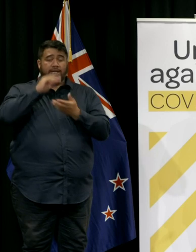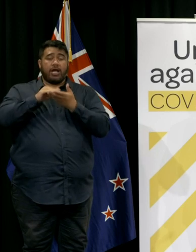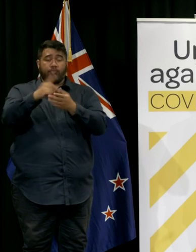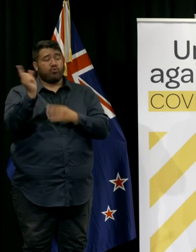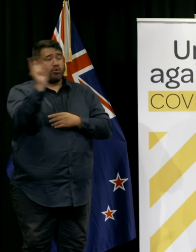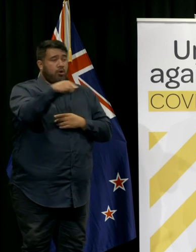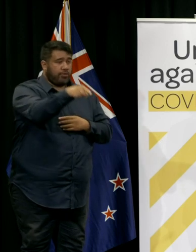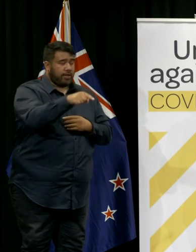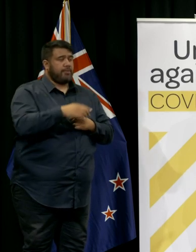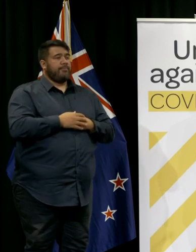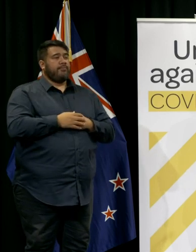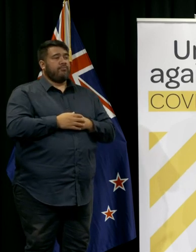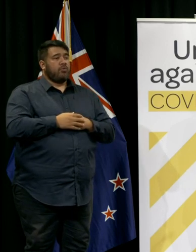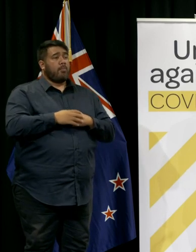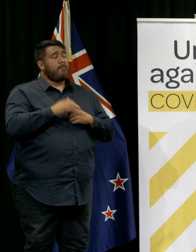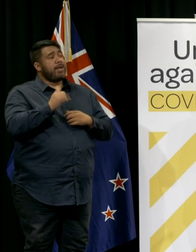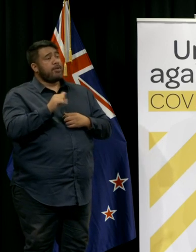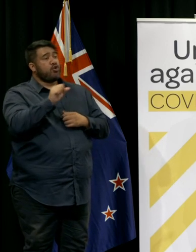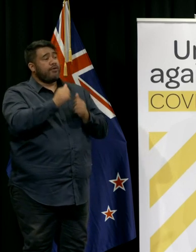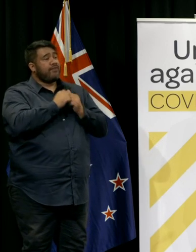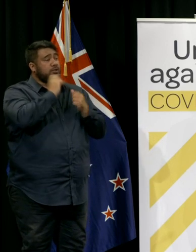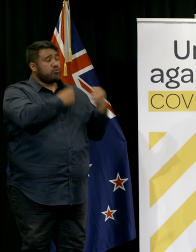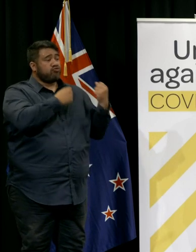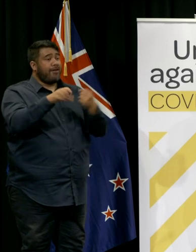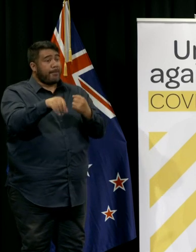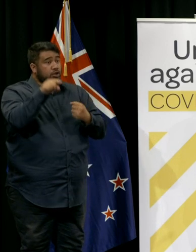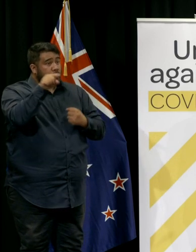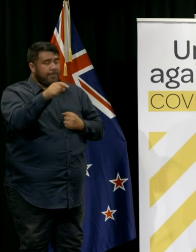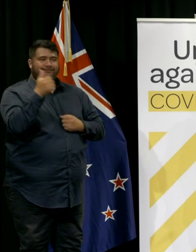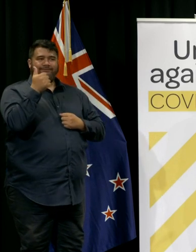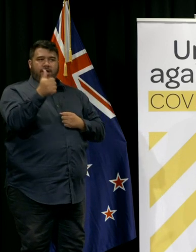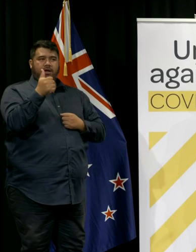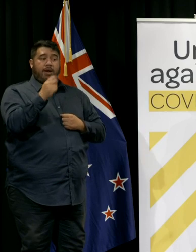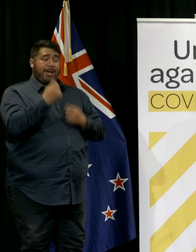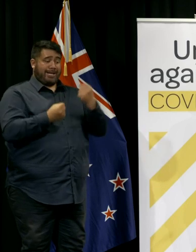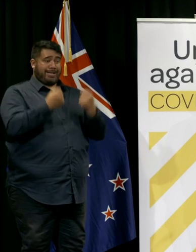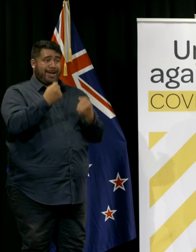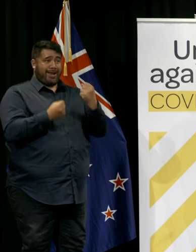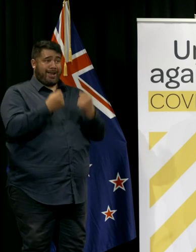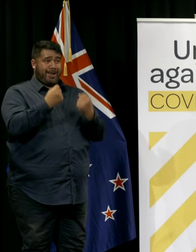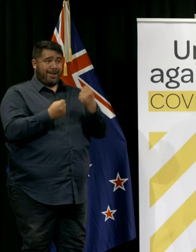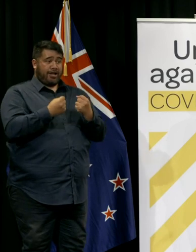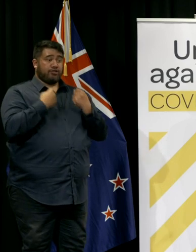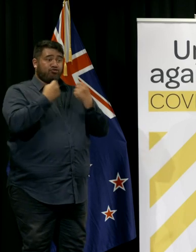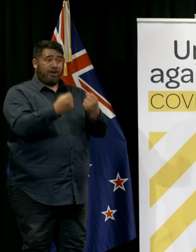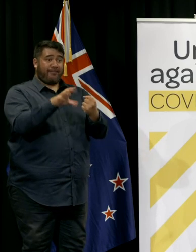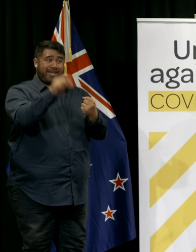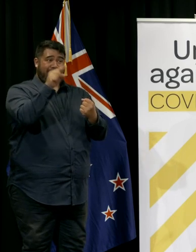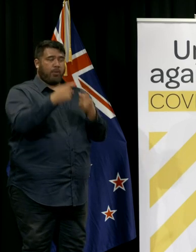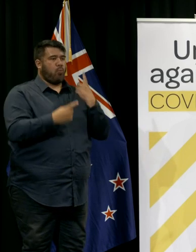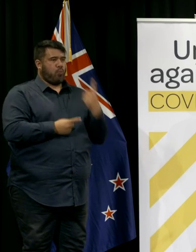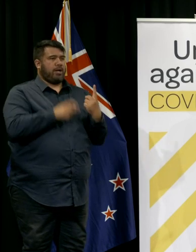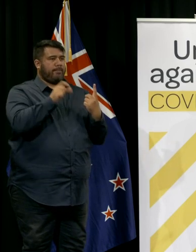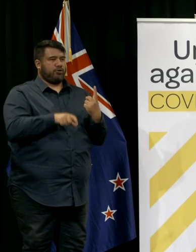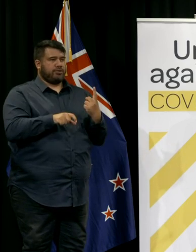friends coming to pick you up, only one person in your bubble will be allowed to pick you up